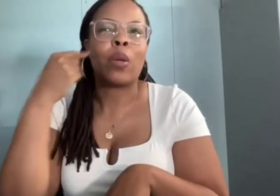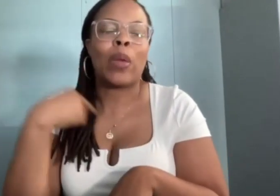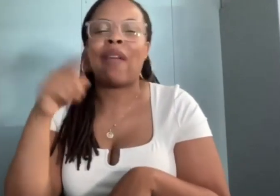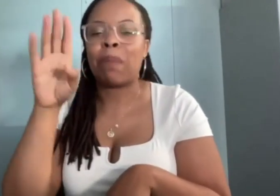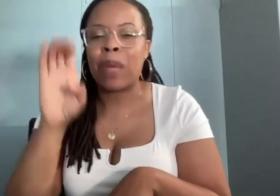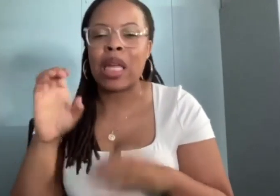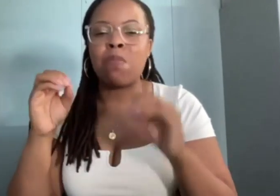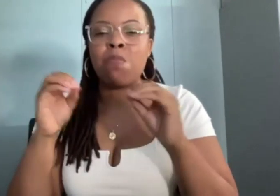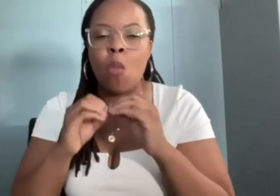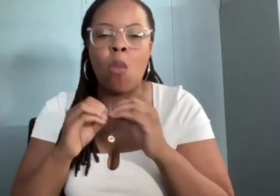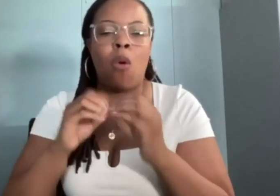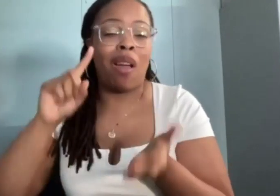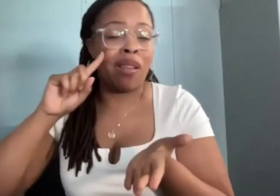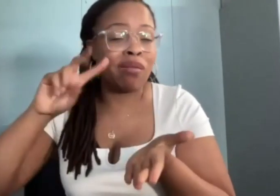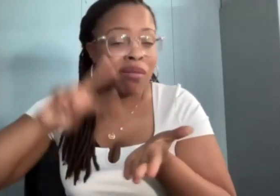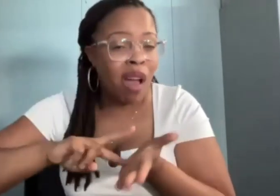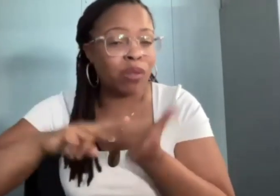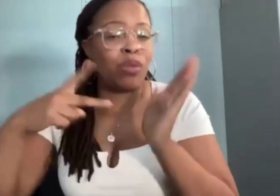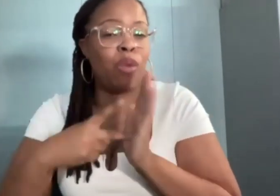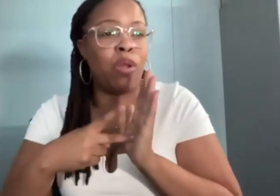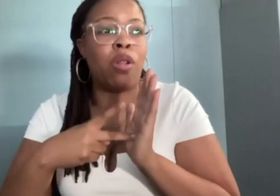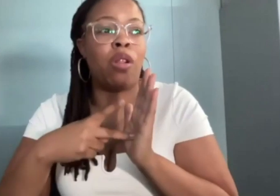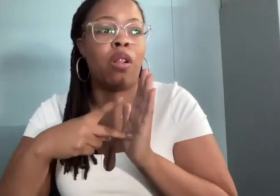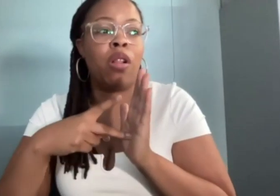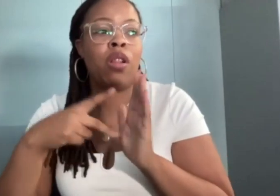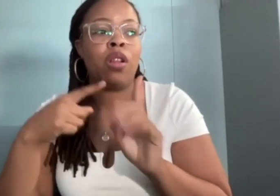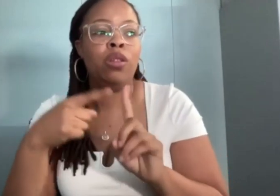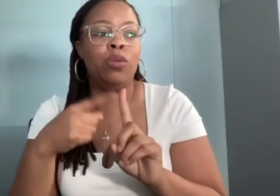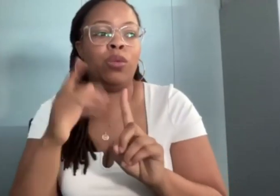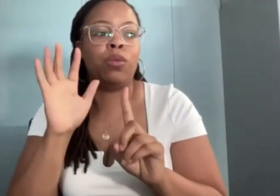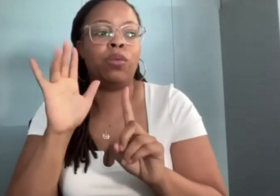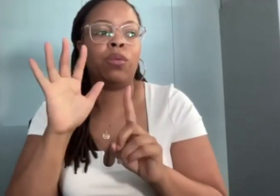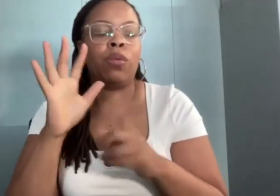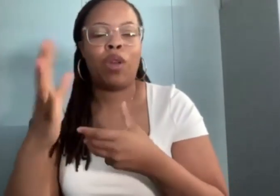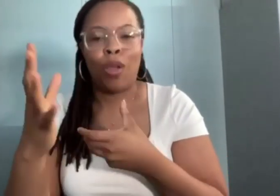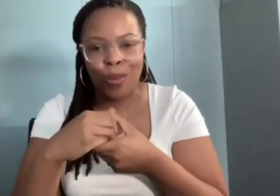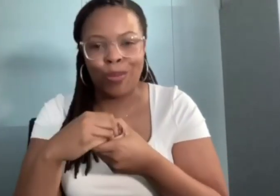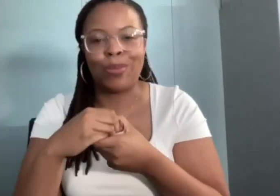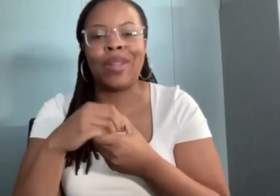about intersectionality. We have to be more intentional